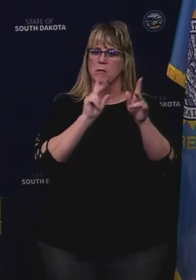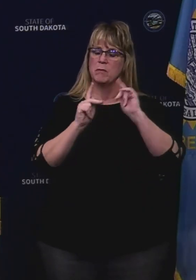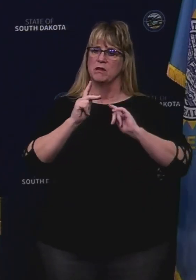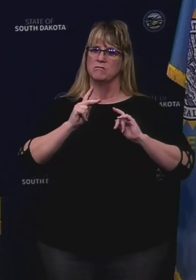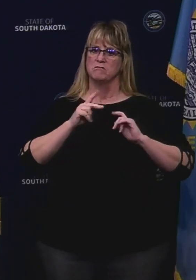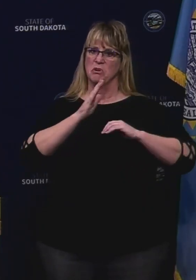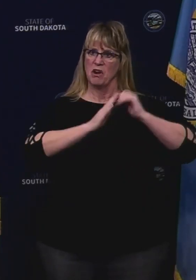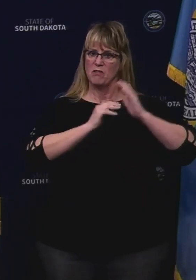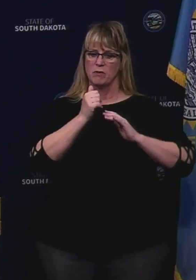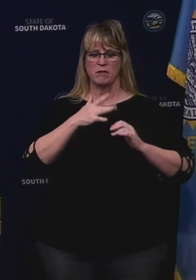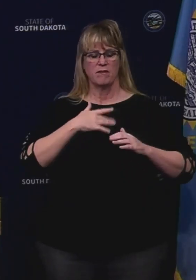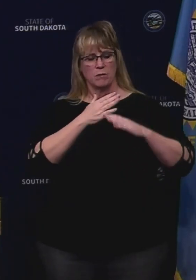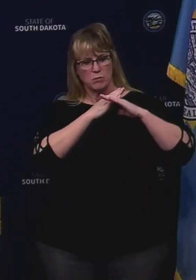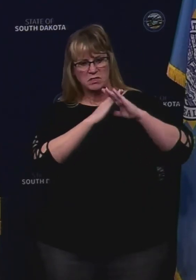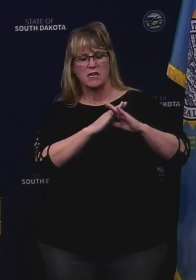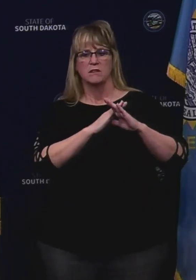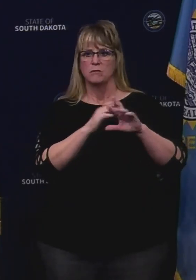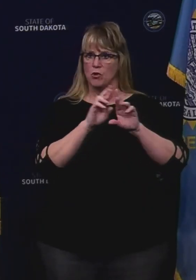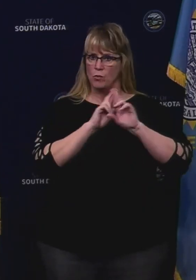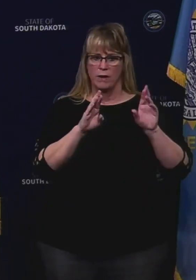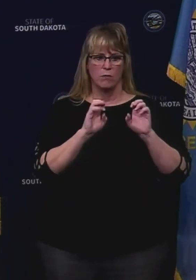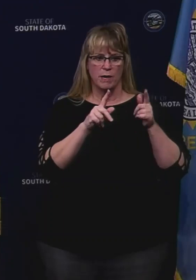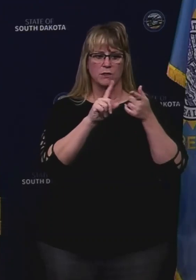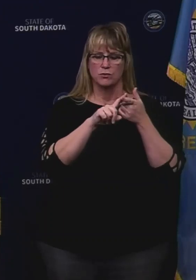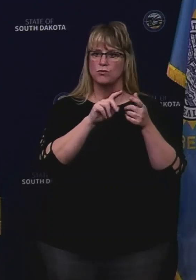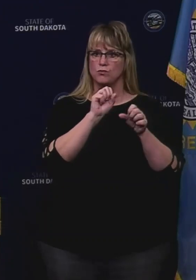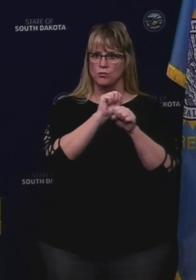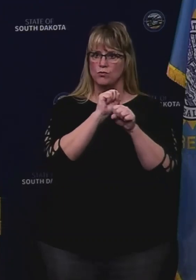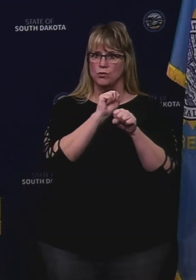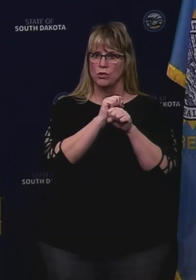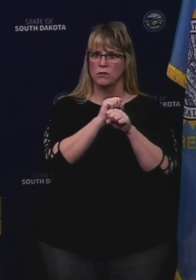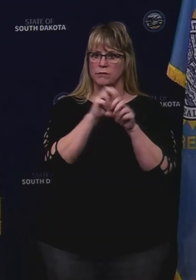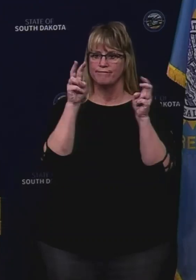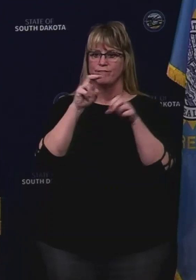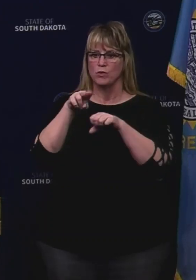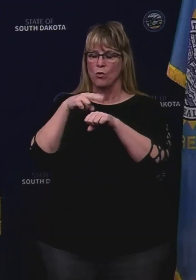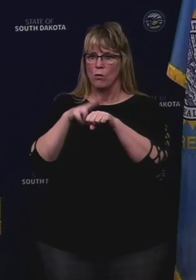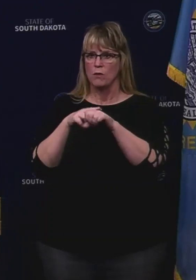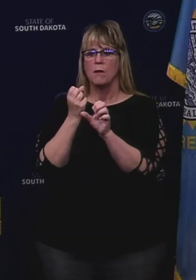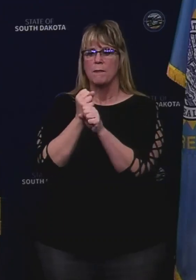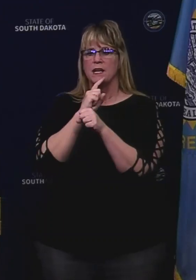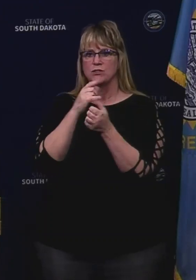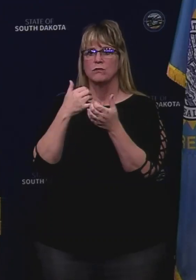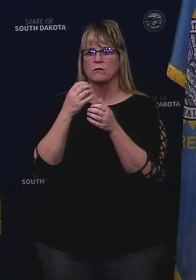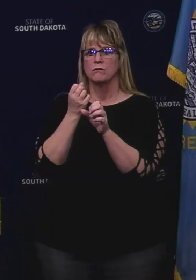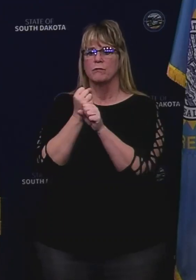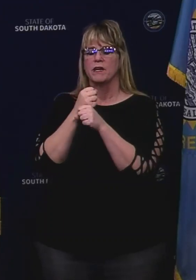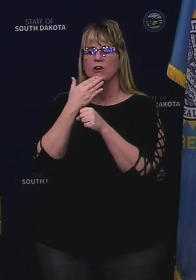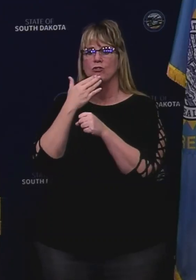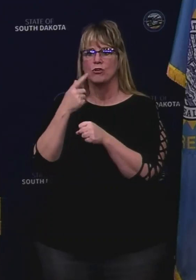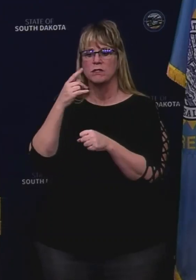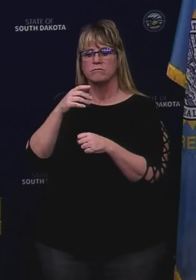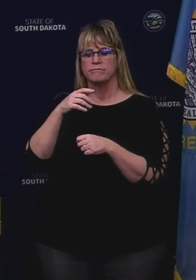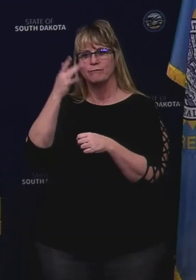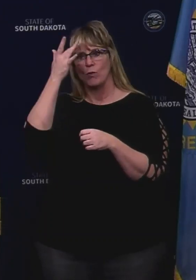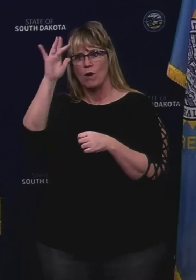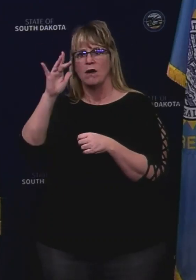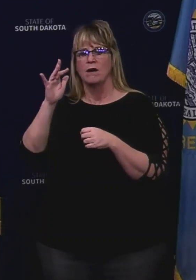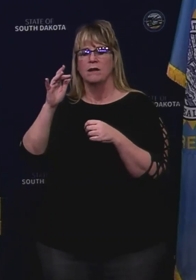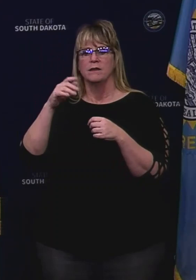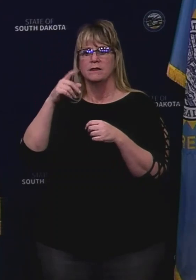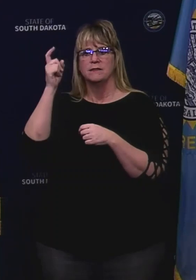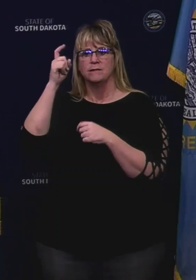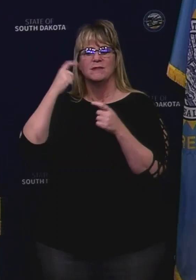feel protected, and that they're ready to get back to work. And we all need to make sure that we're making smart decisions for ourselves and for our